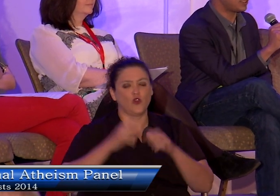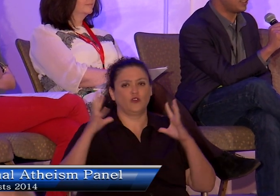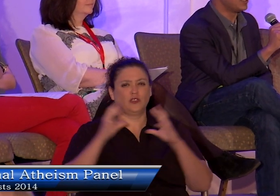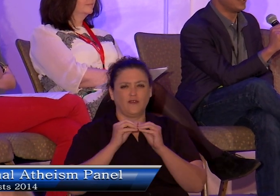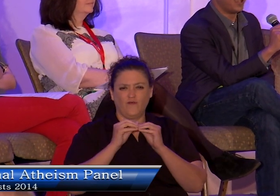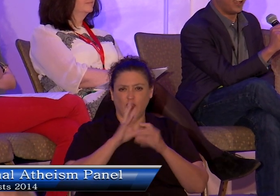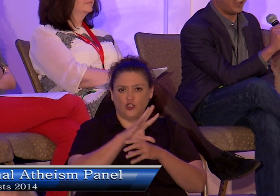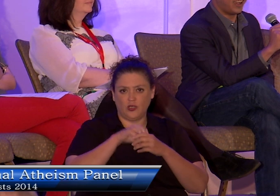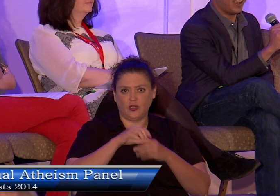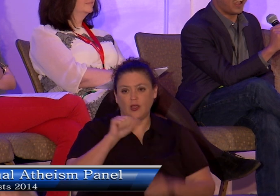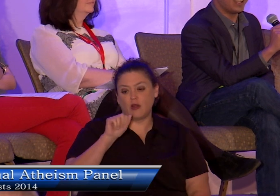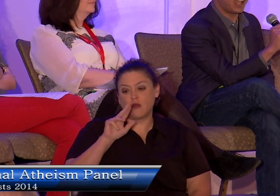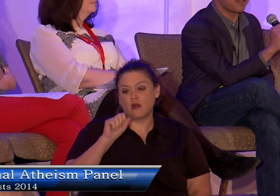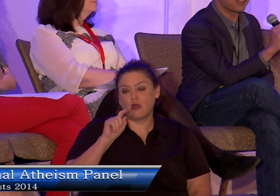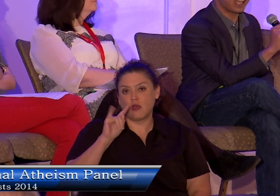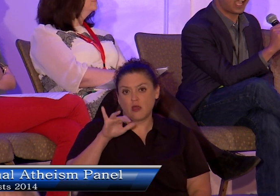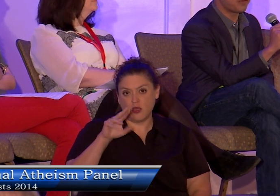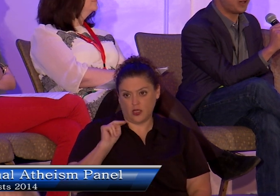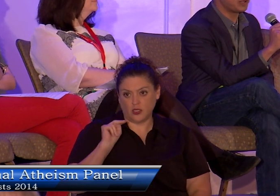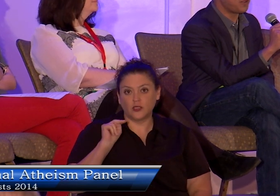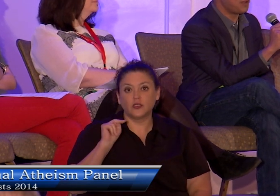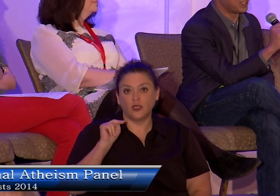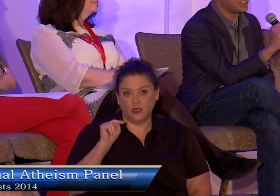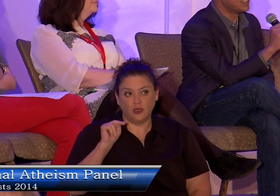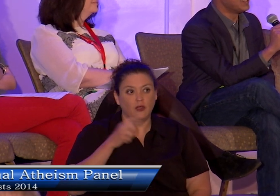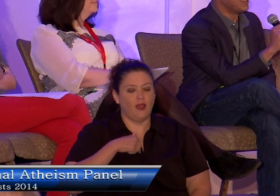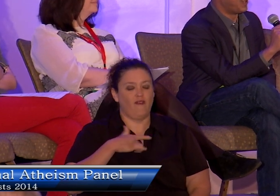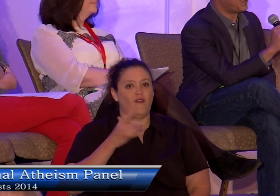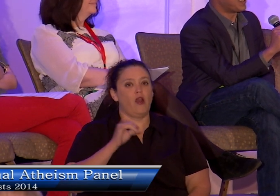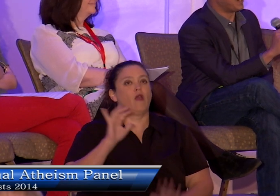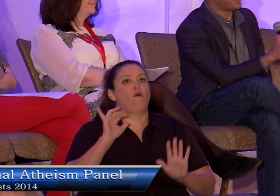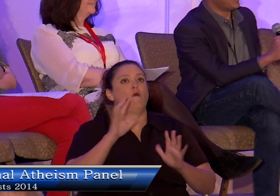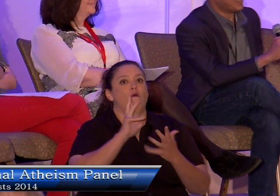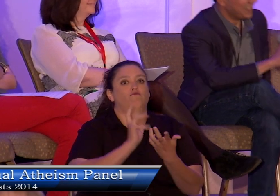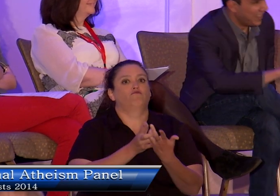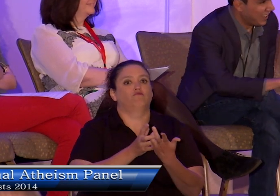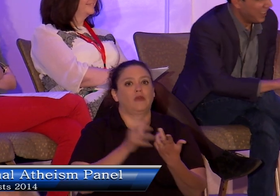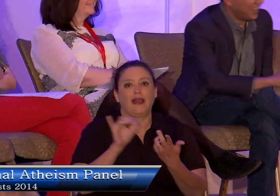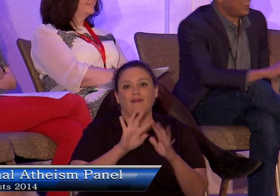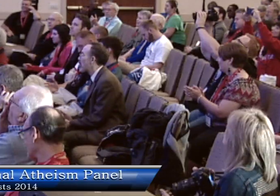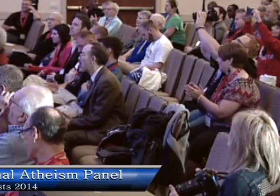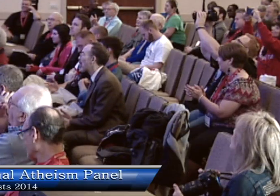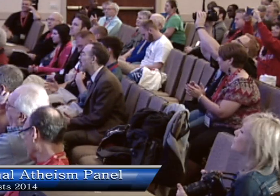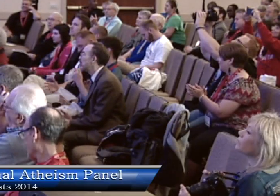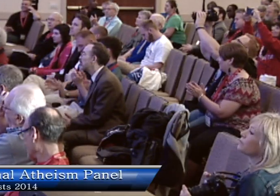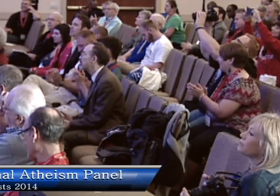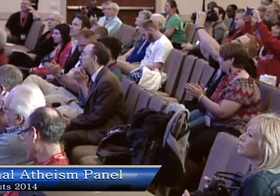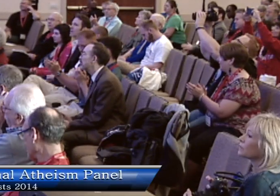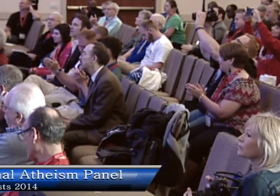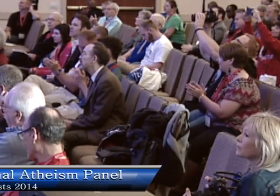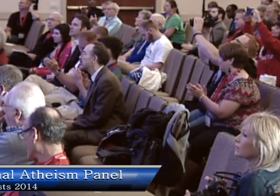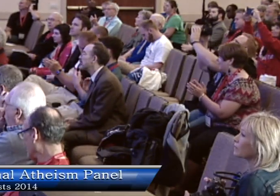in Austin. And I feel like I found a family over here.